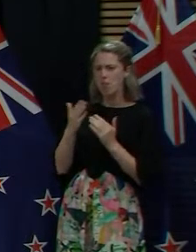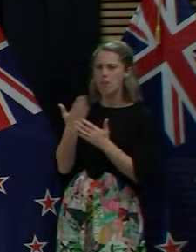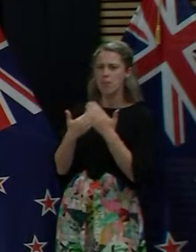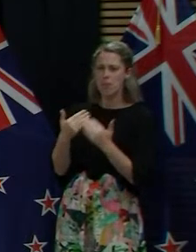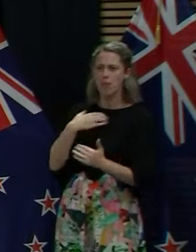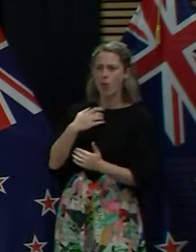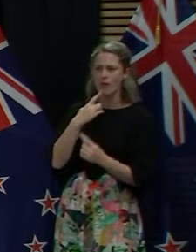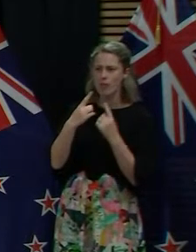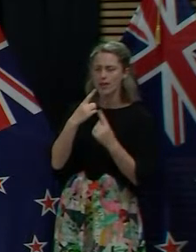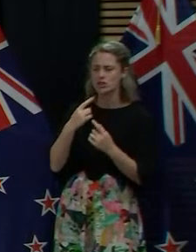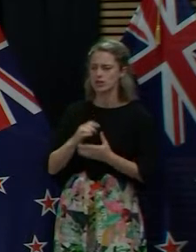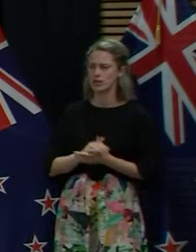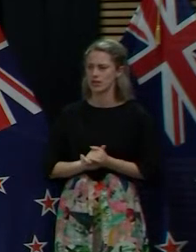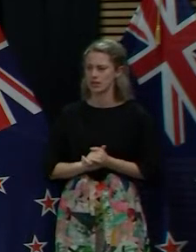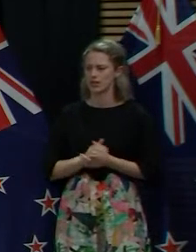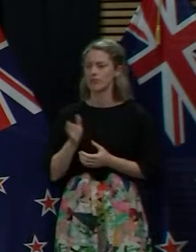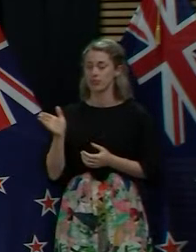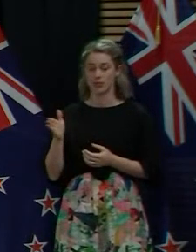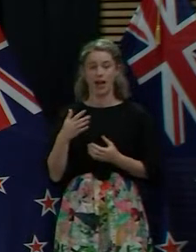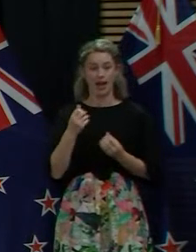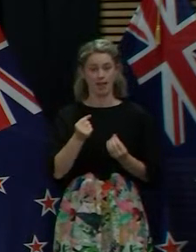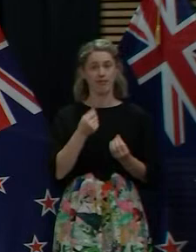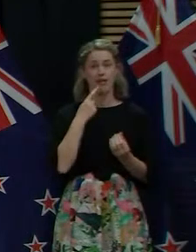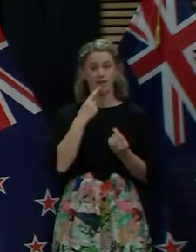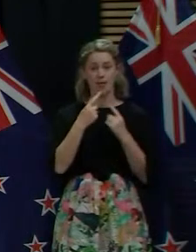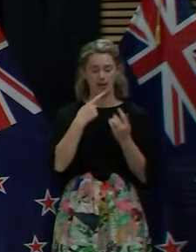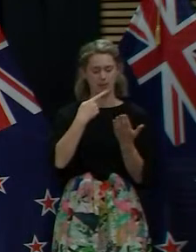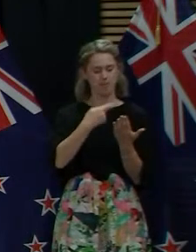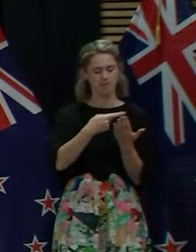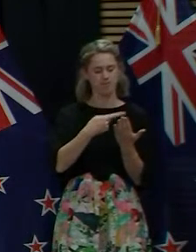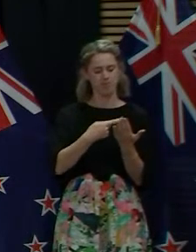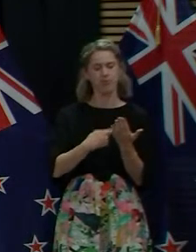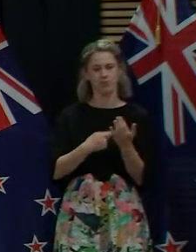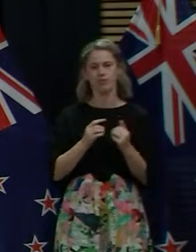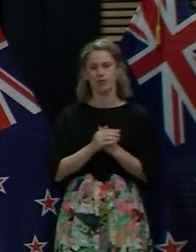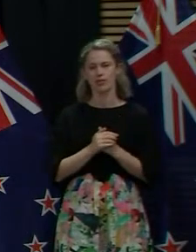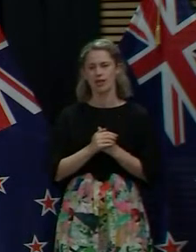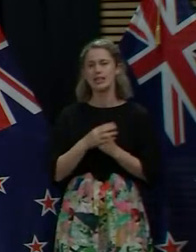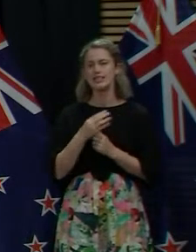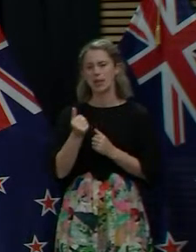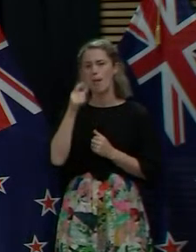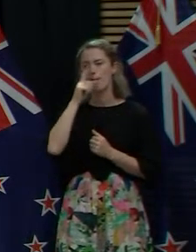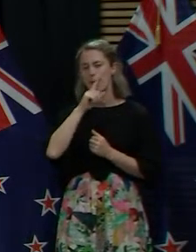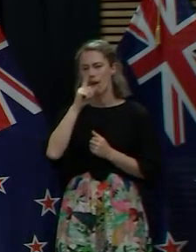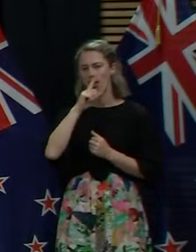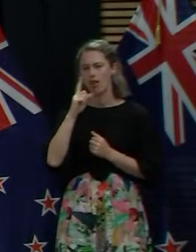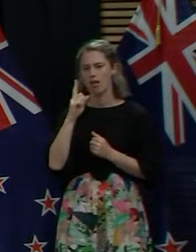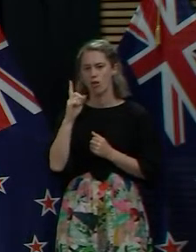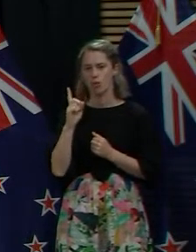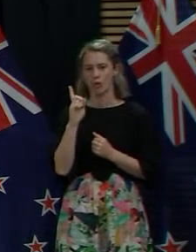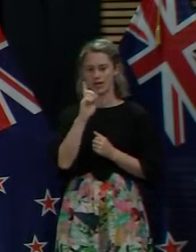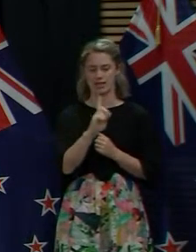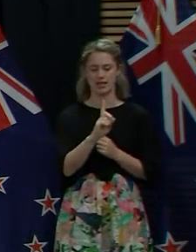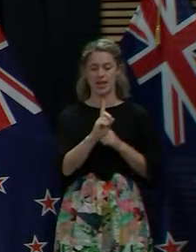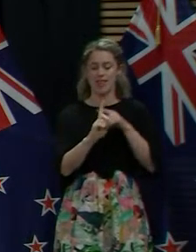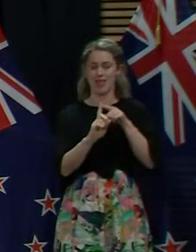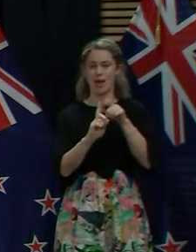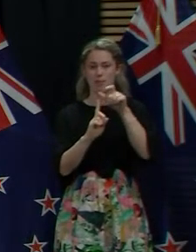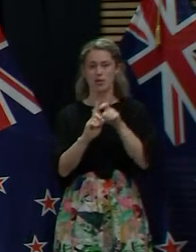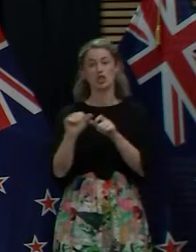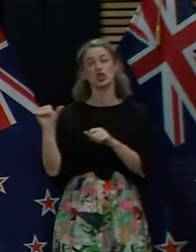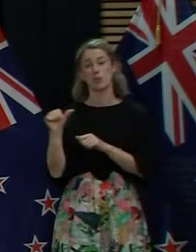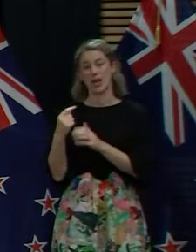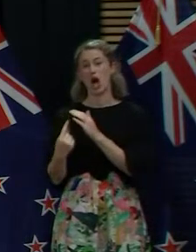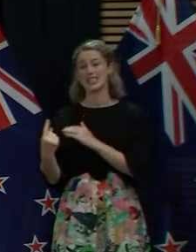and can you tell us anything about it? I've just got a couple of notes here. There were a couple of individuals, one of whom was actually a close contact and should have